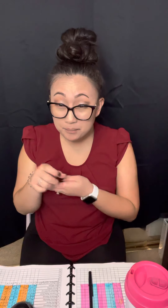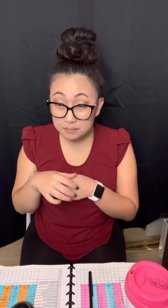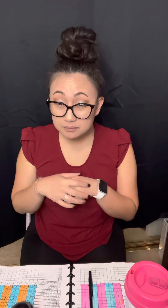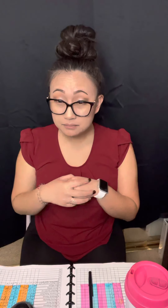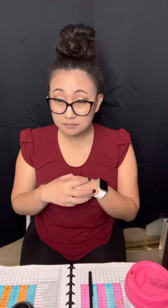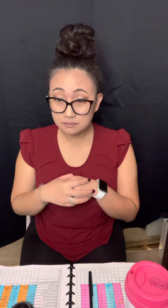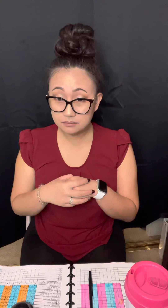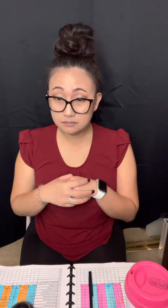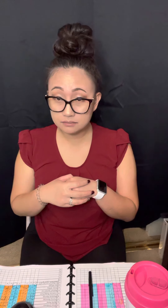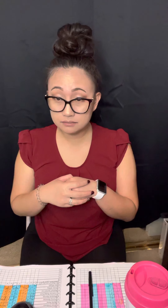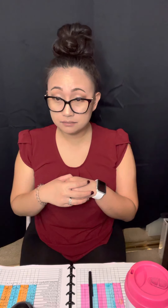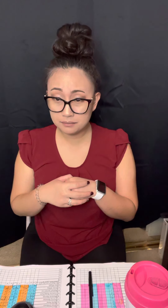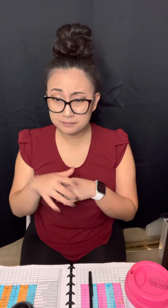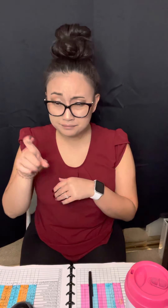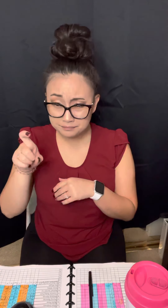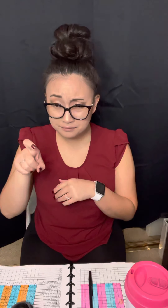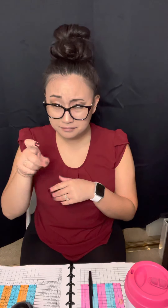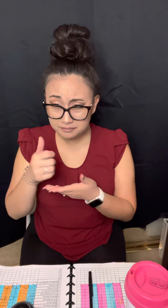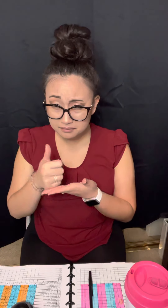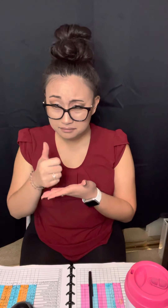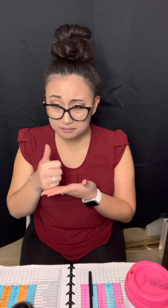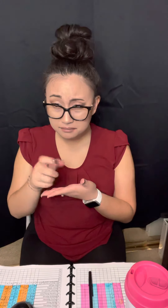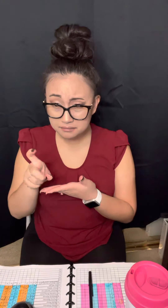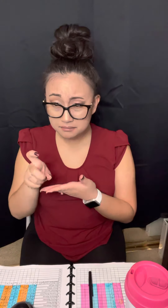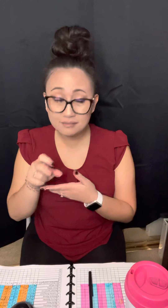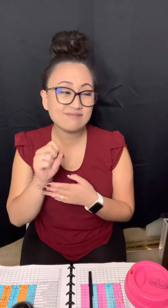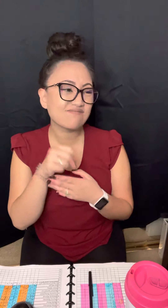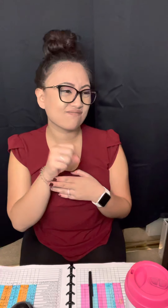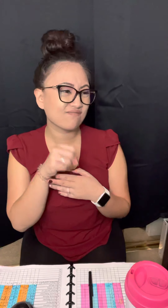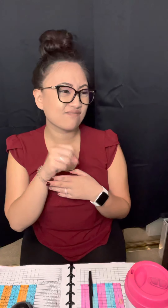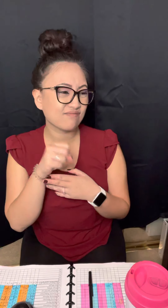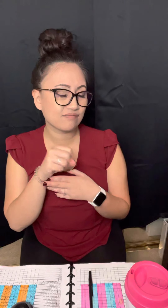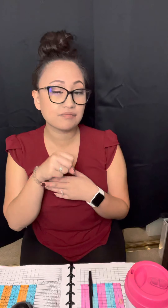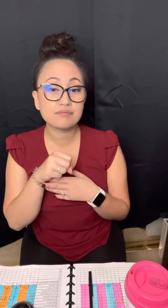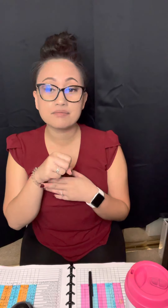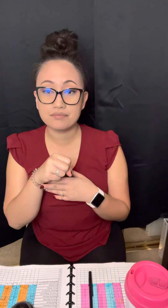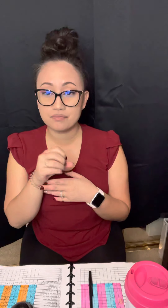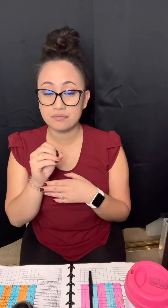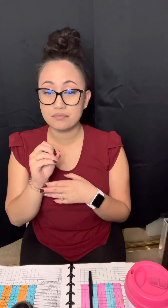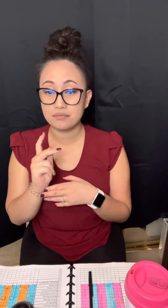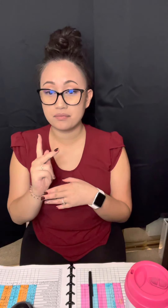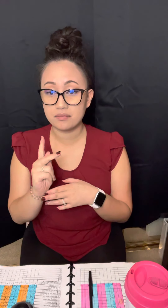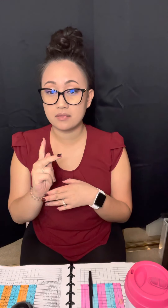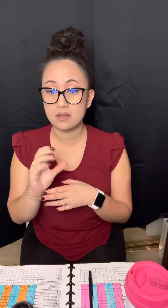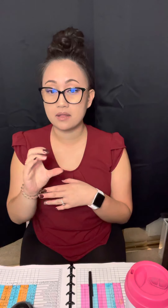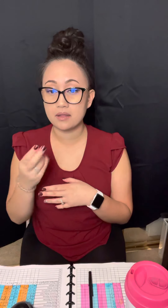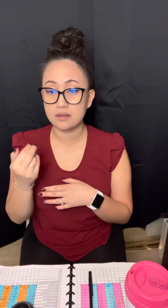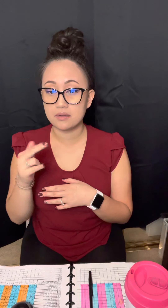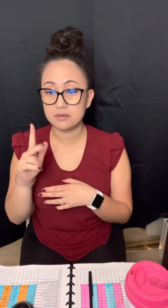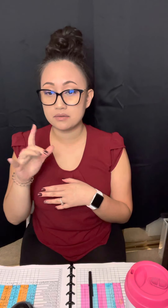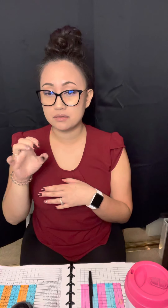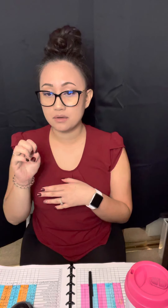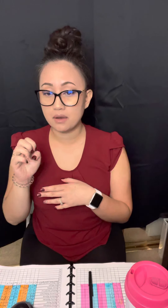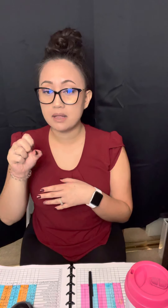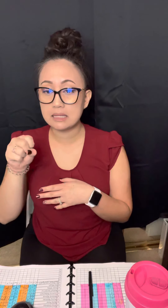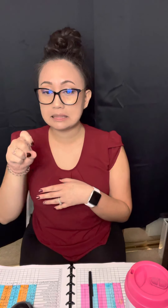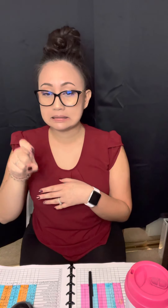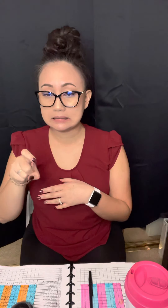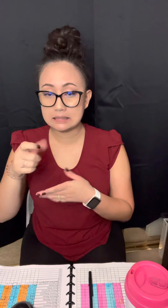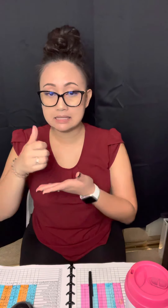Do you need some help? Yes. Okay, Charlie needs a helper. We're looking for something that